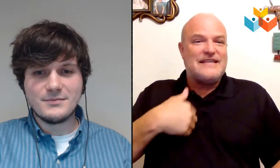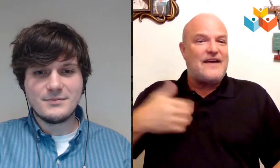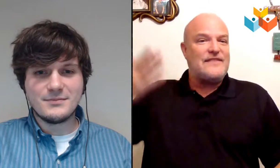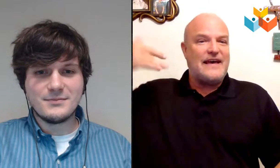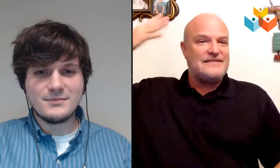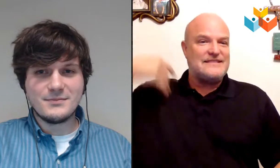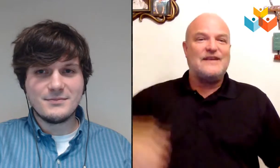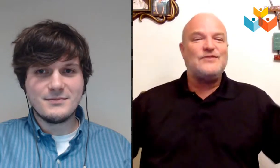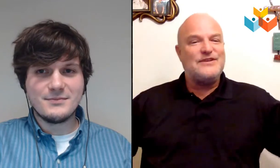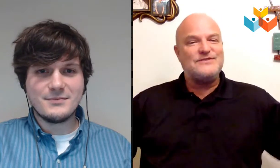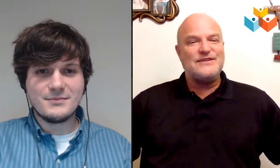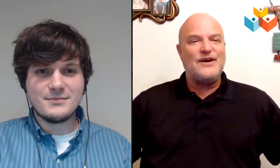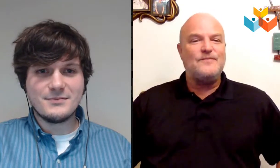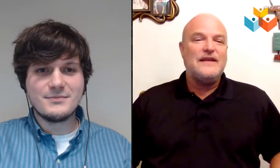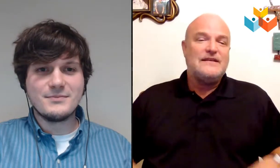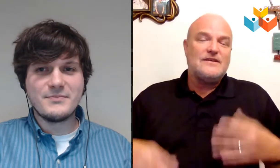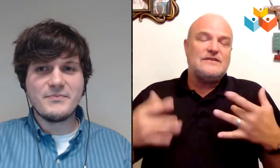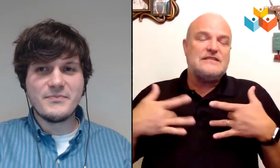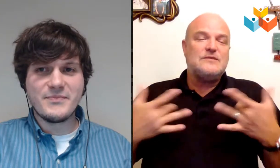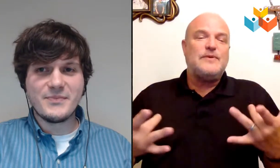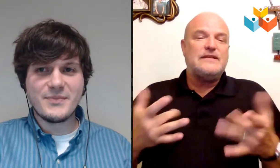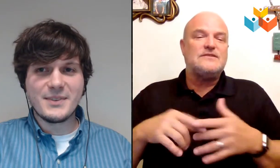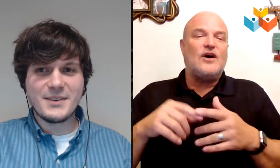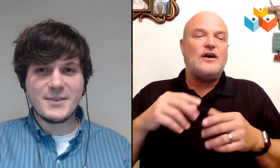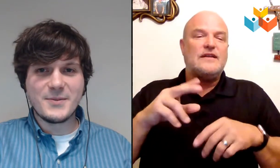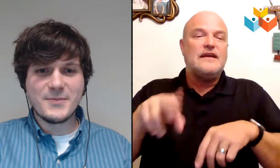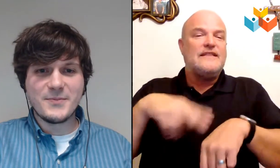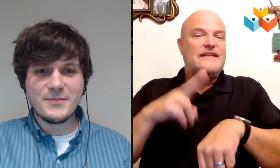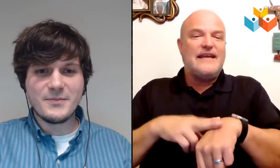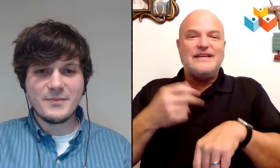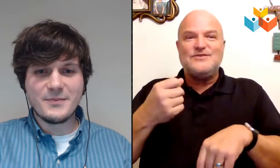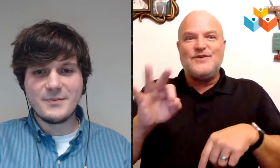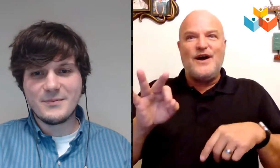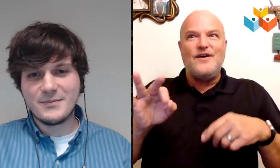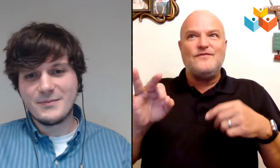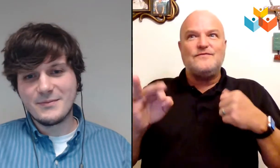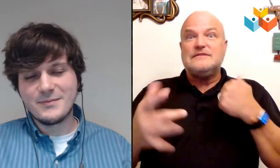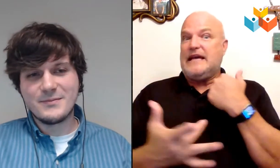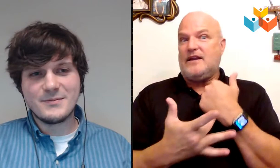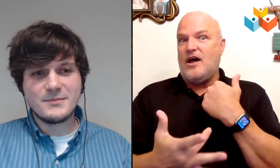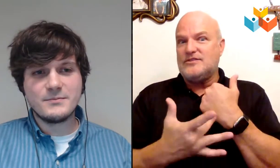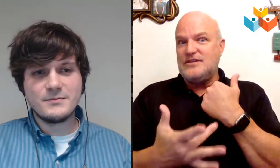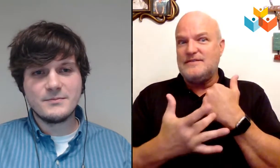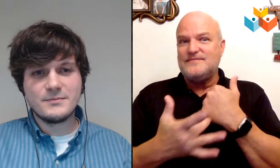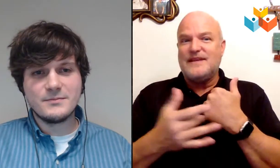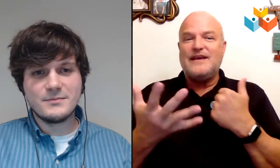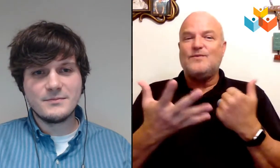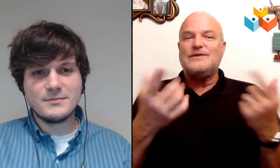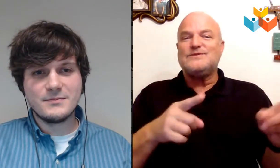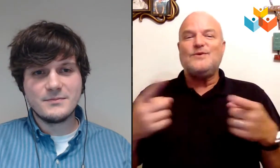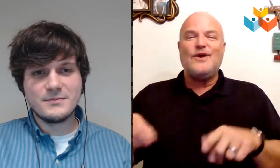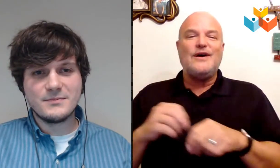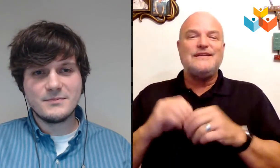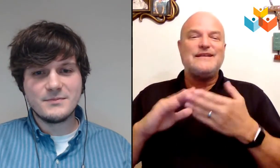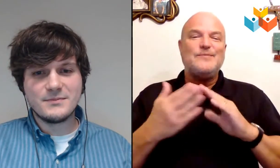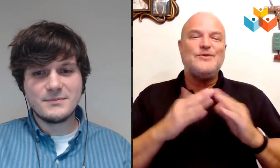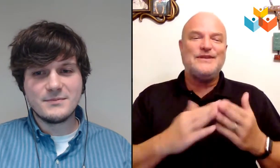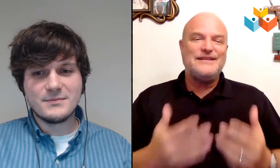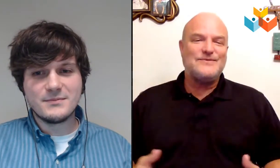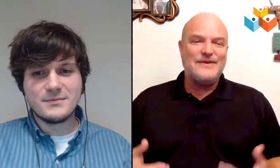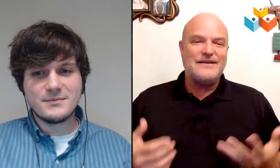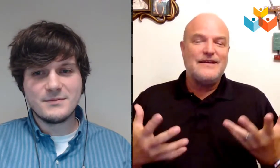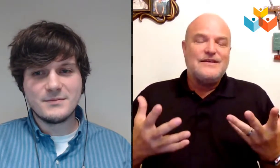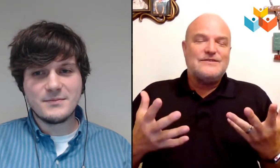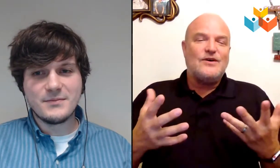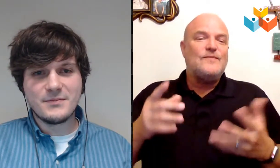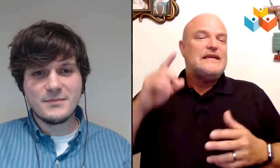because you didn't have that several years ago. So it just depends on the nature of technology and what's going on in